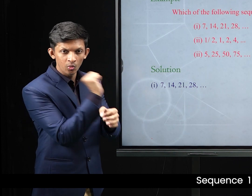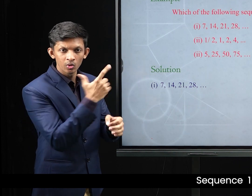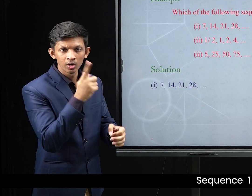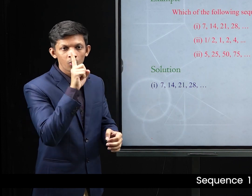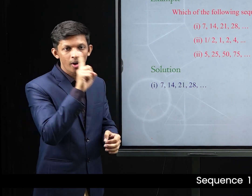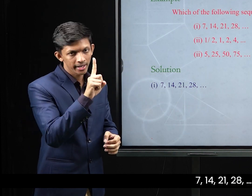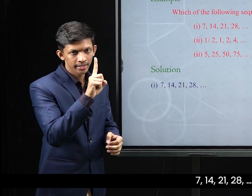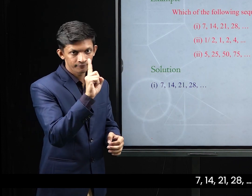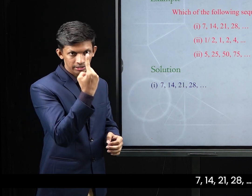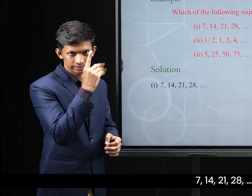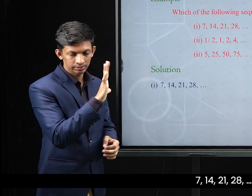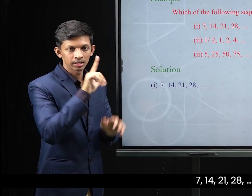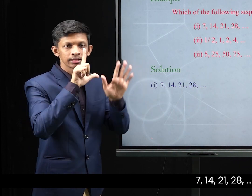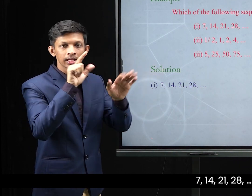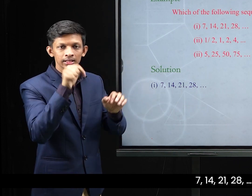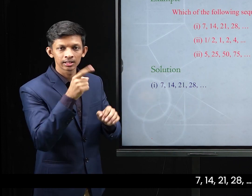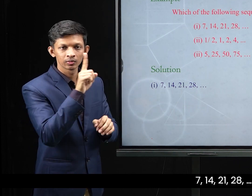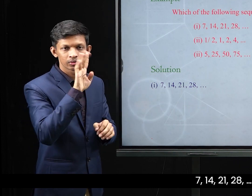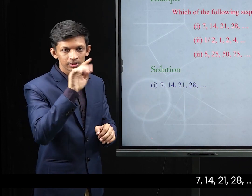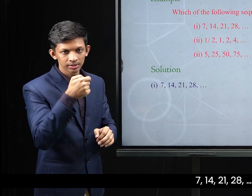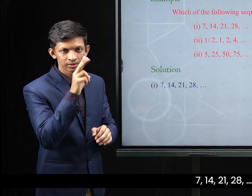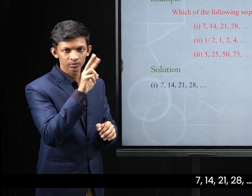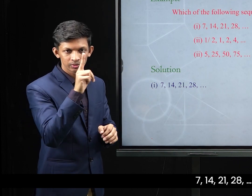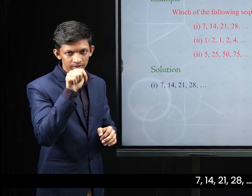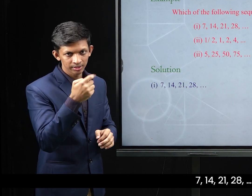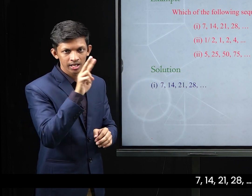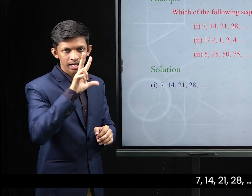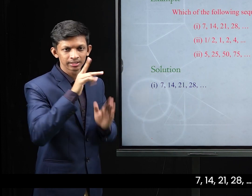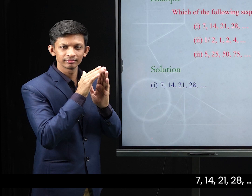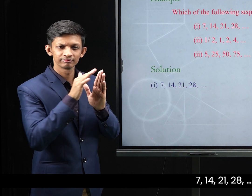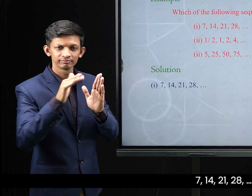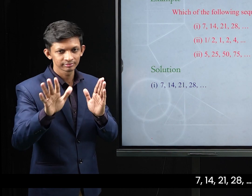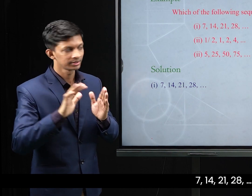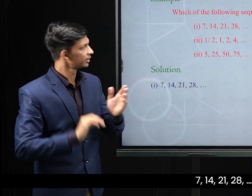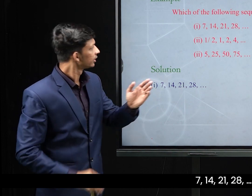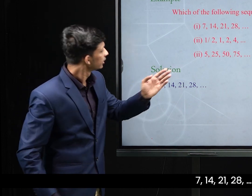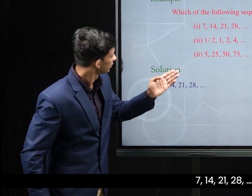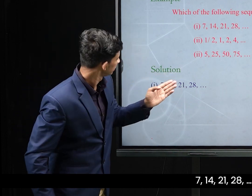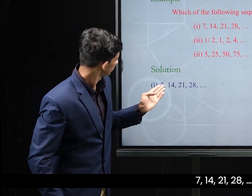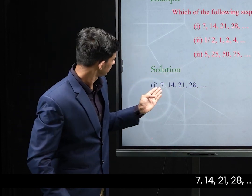Sequence 1, 7, 14, 21, 28, so on.